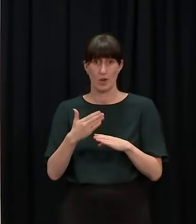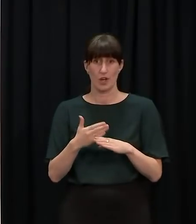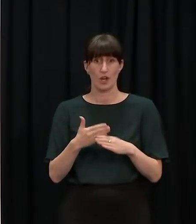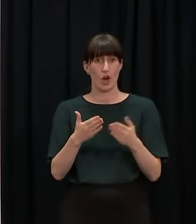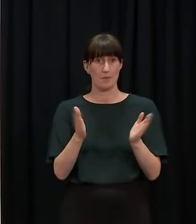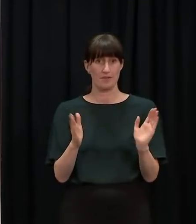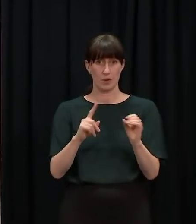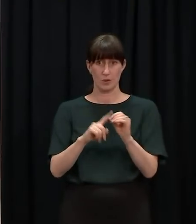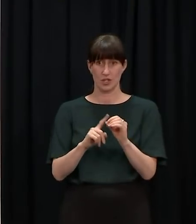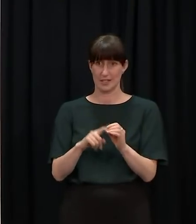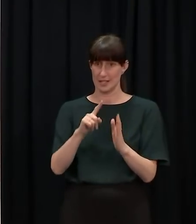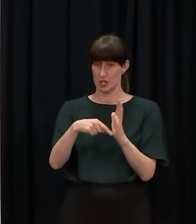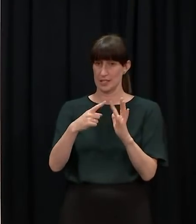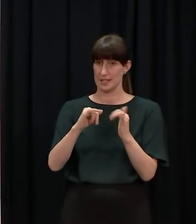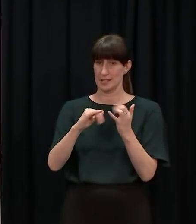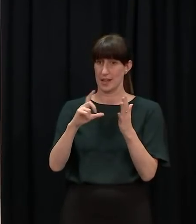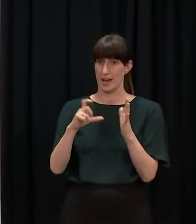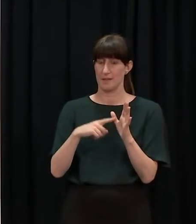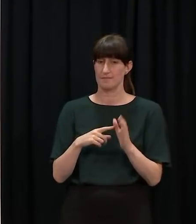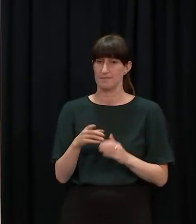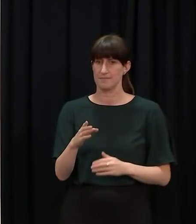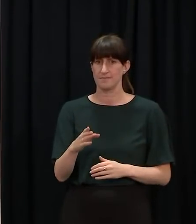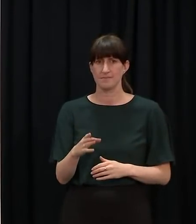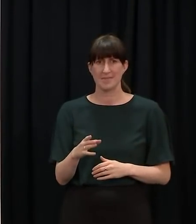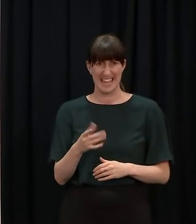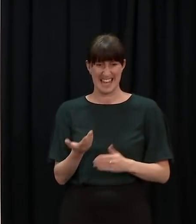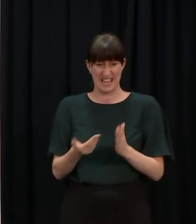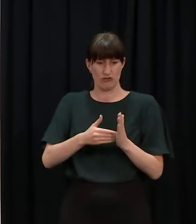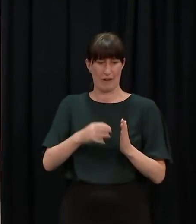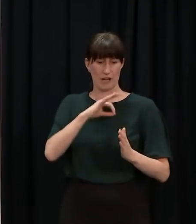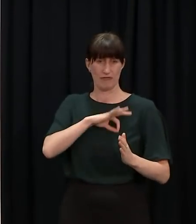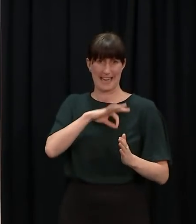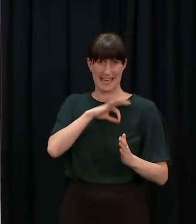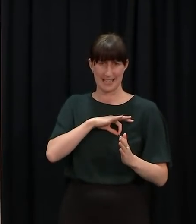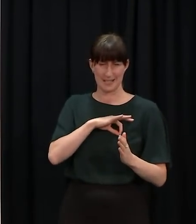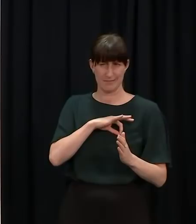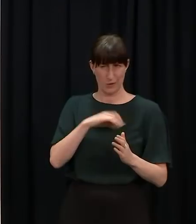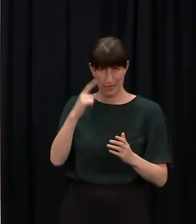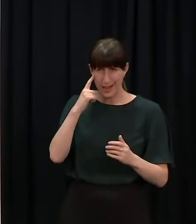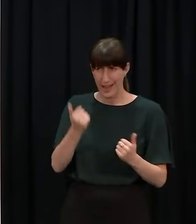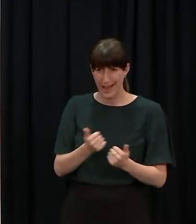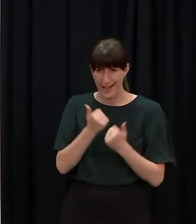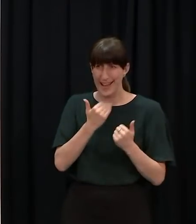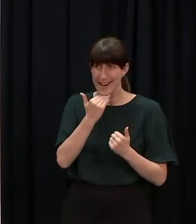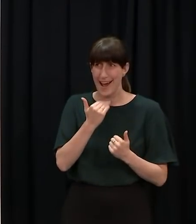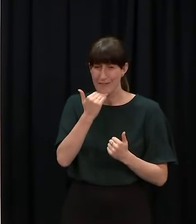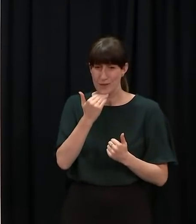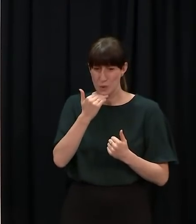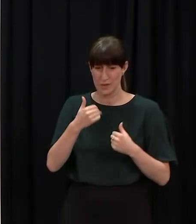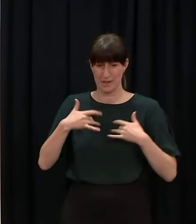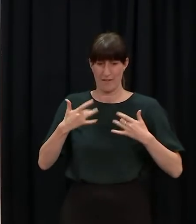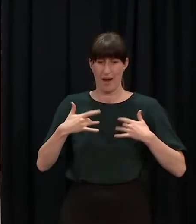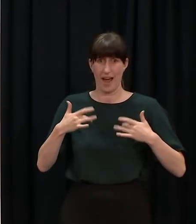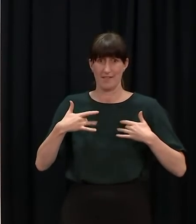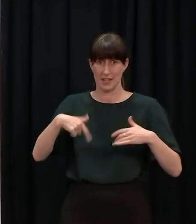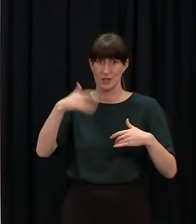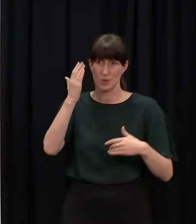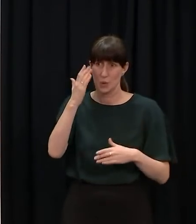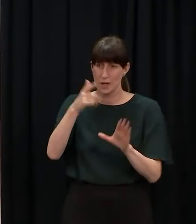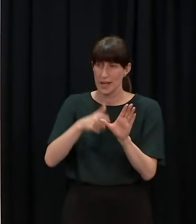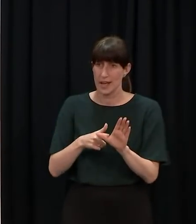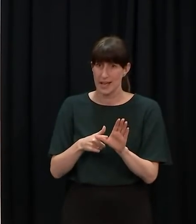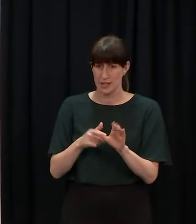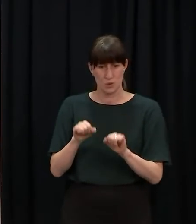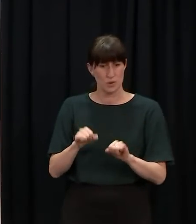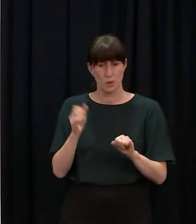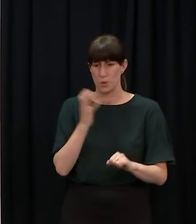up to credits. Jessica, we'll start with you. Are those extra credits enough to actually help students get through their high school year? They've been through a lot. They have been through a